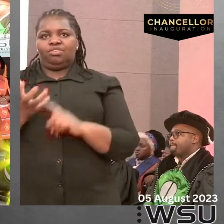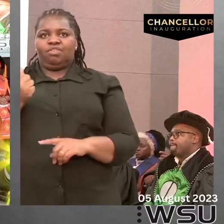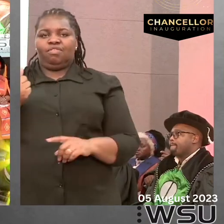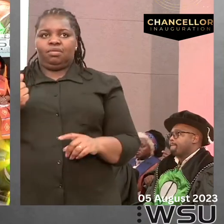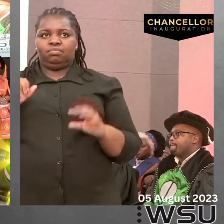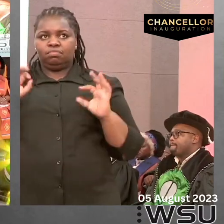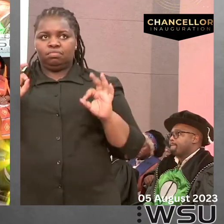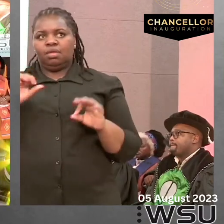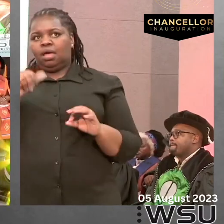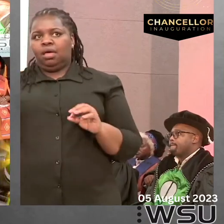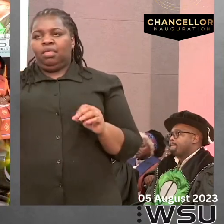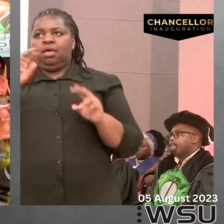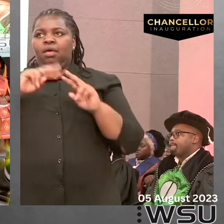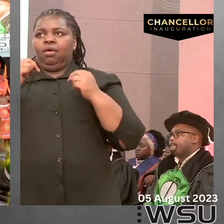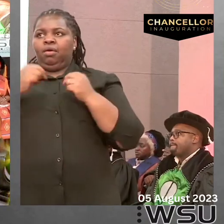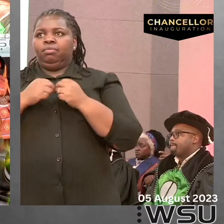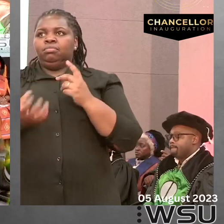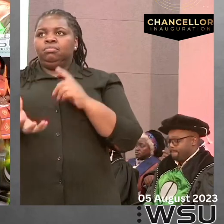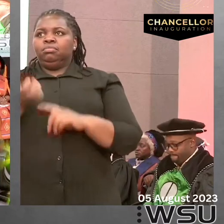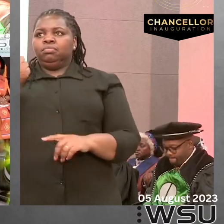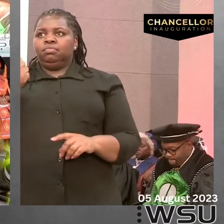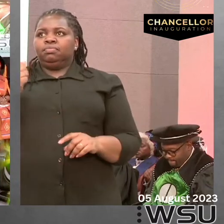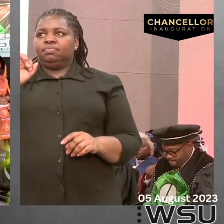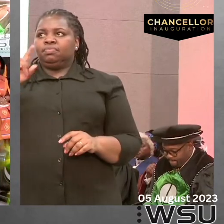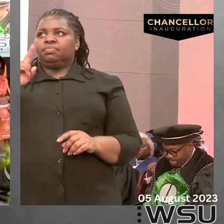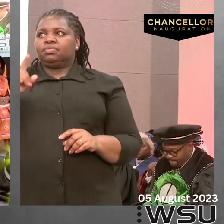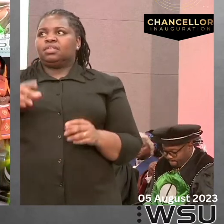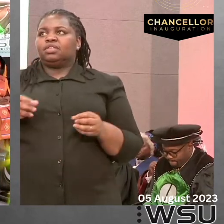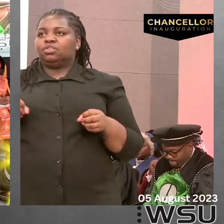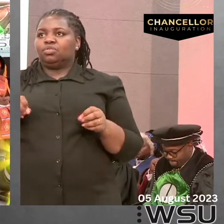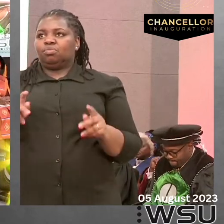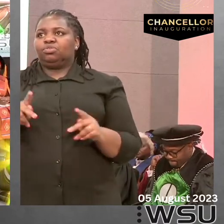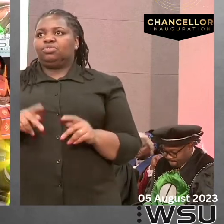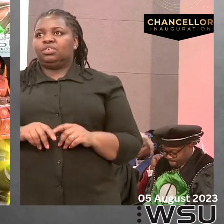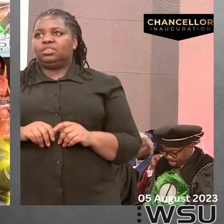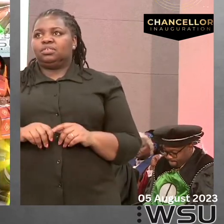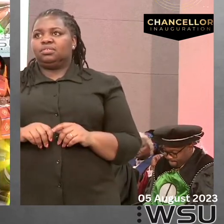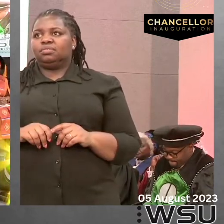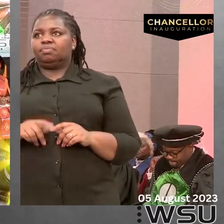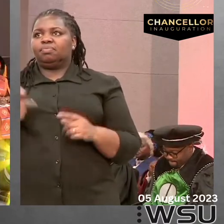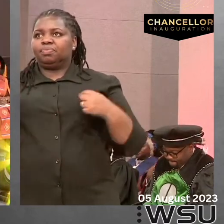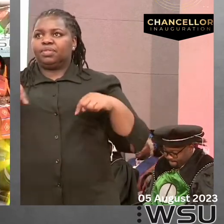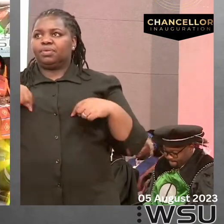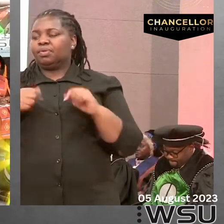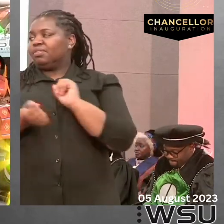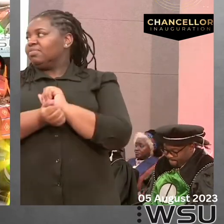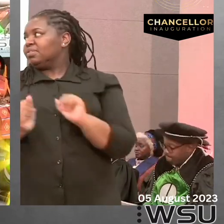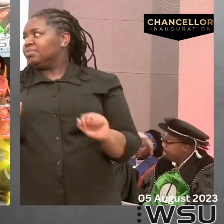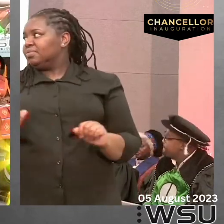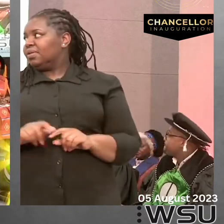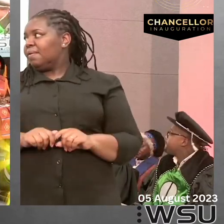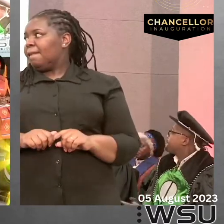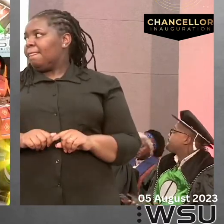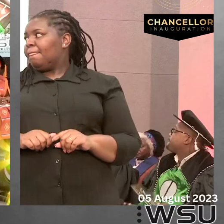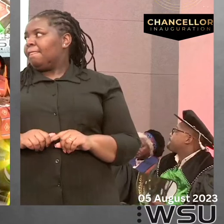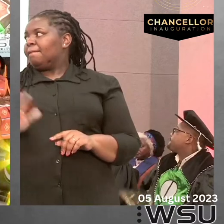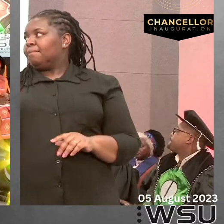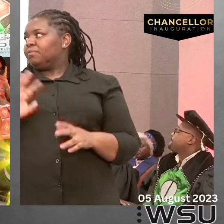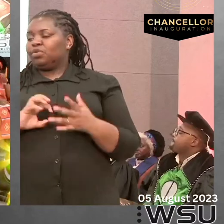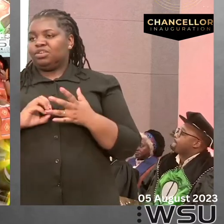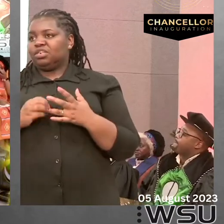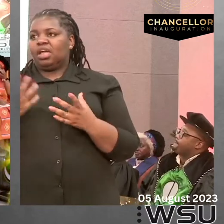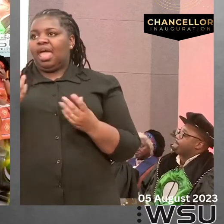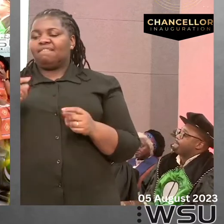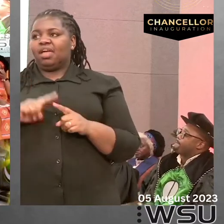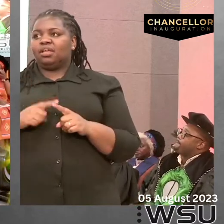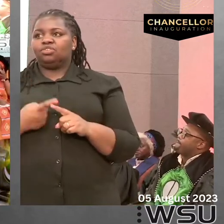other nations have achieved. Here's our opportunity. We're free. Don't try to have